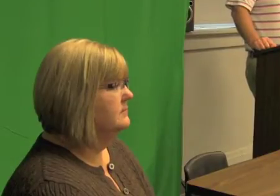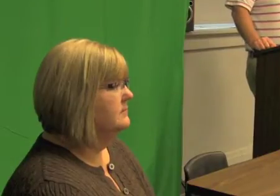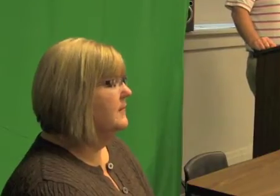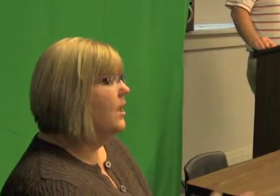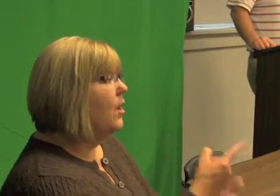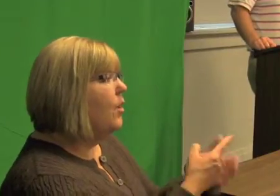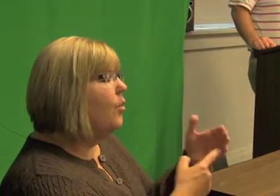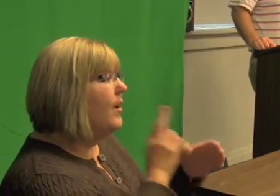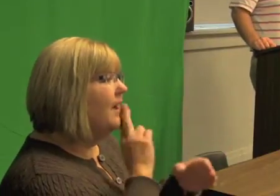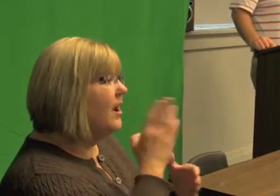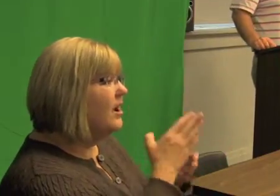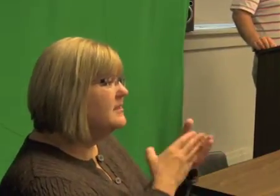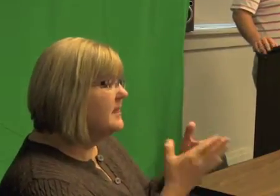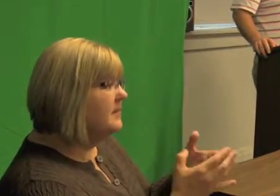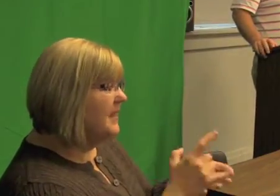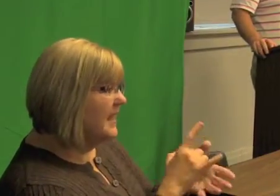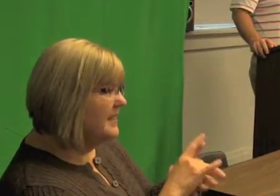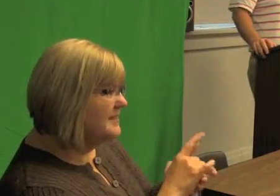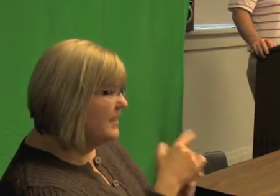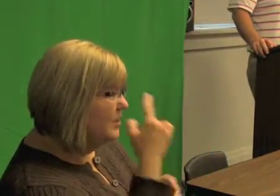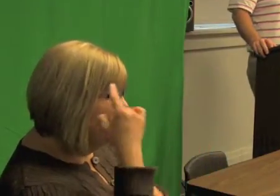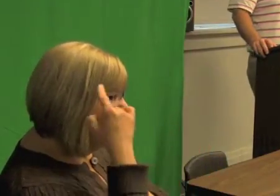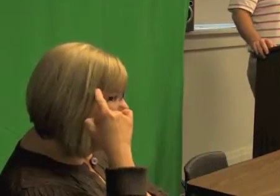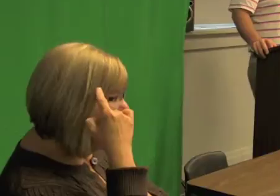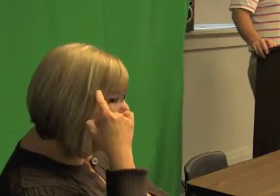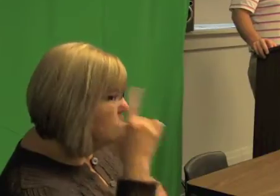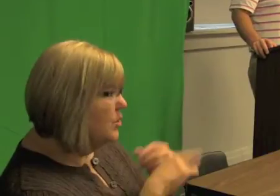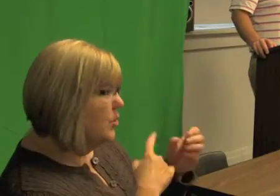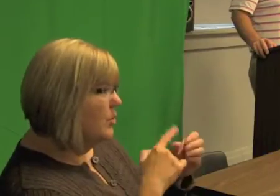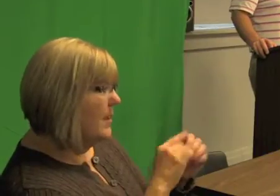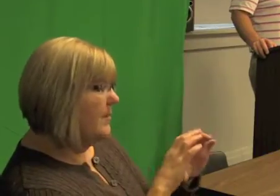What are some things that we can assume about companies when it